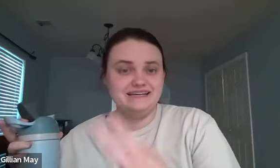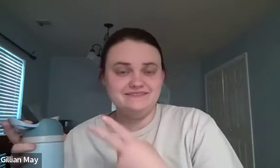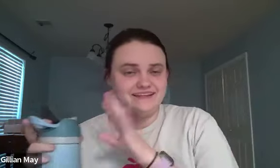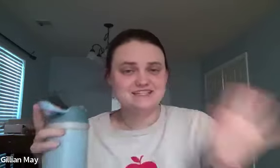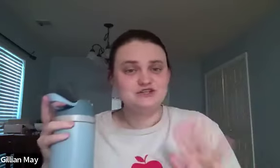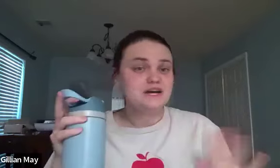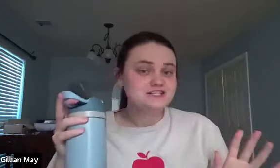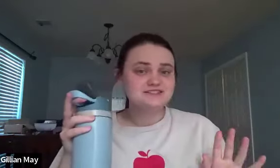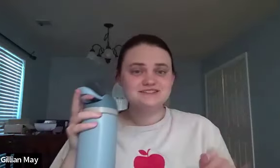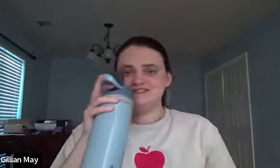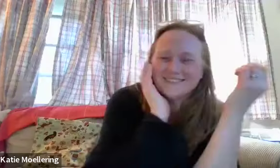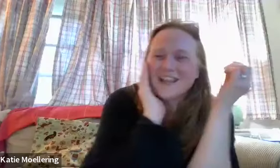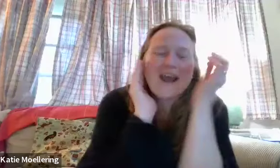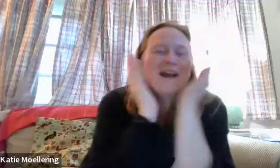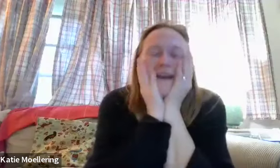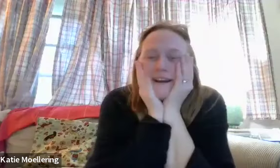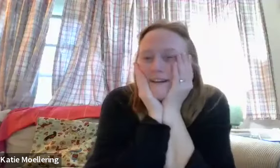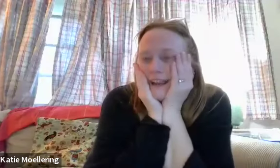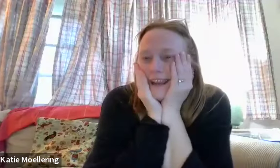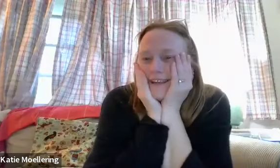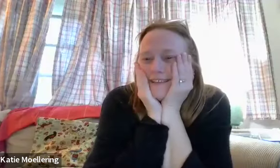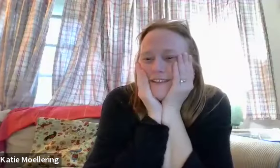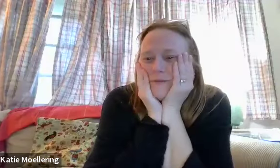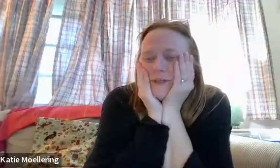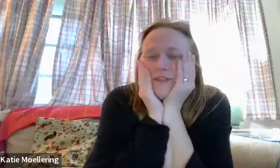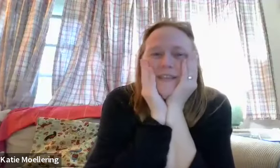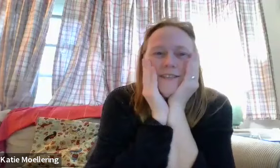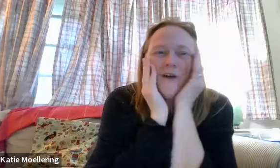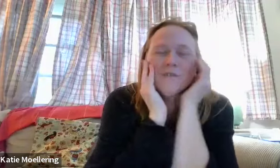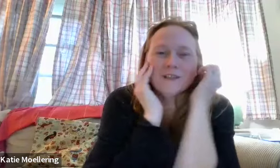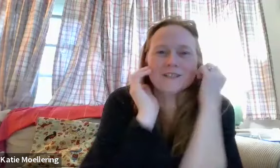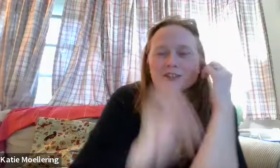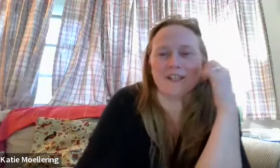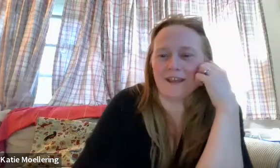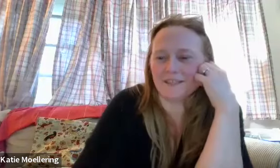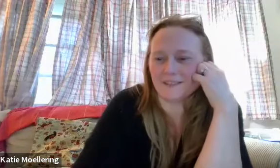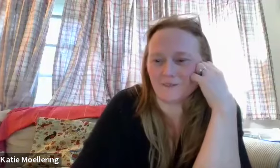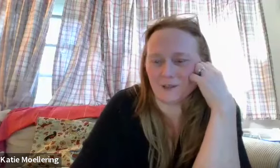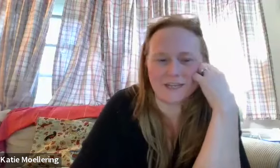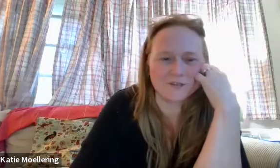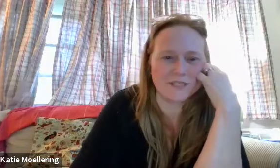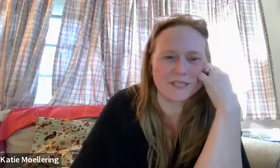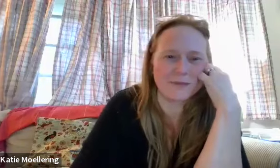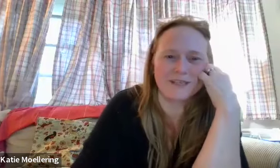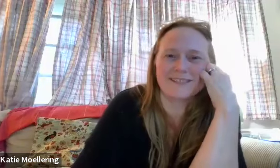Like, it's too much. So. Okay. Well, thanks y'all for indulging us for an extra 6 minutes.